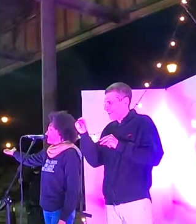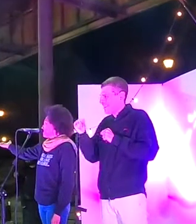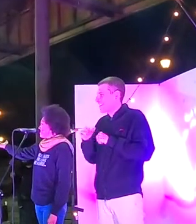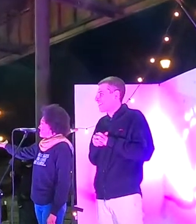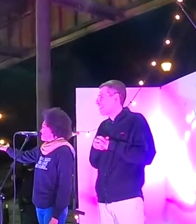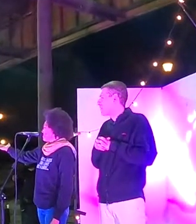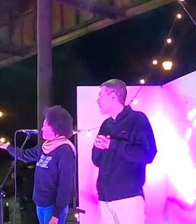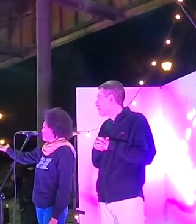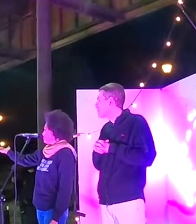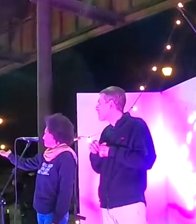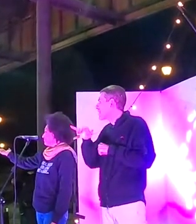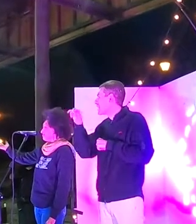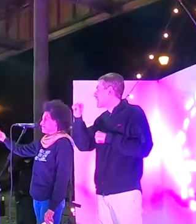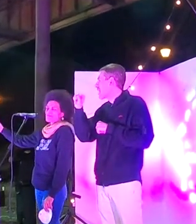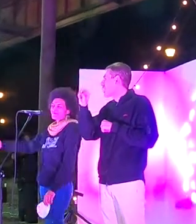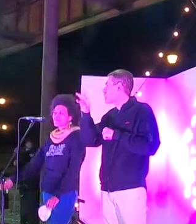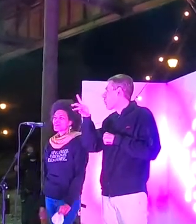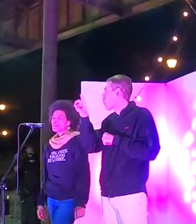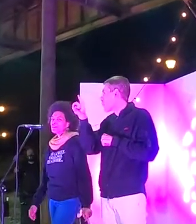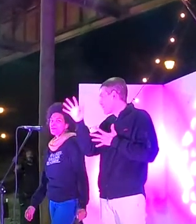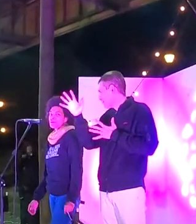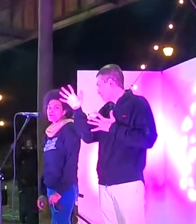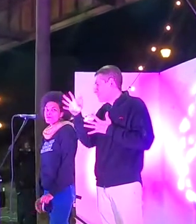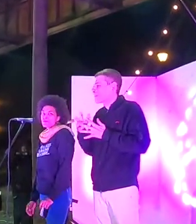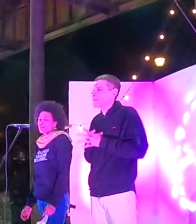Yes, word.